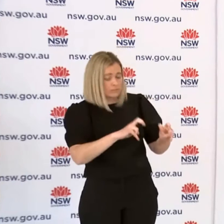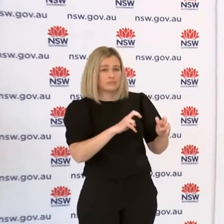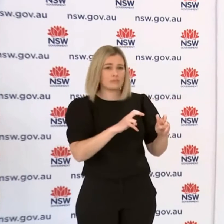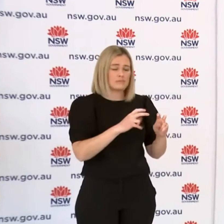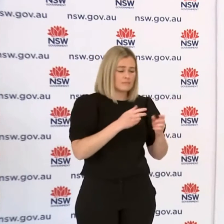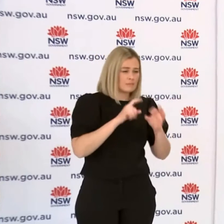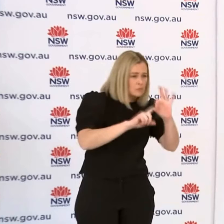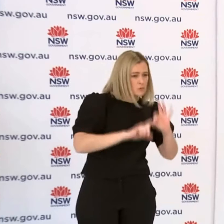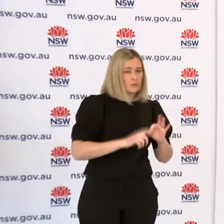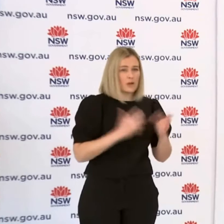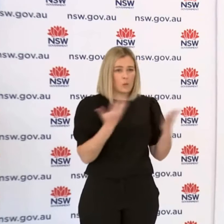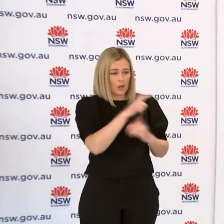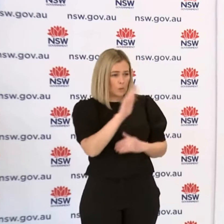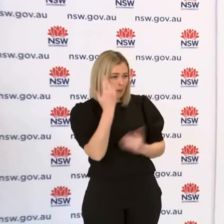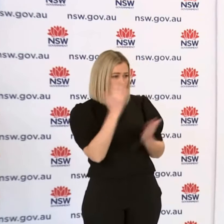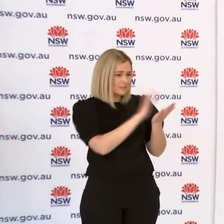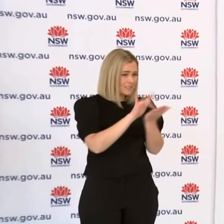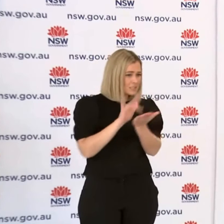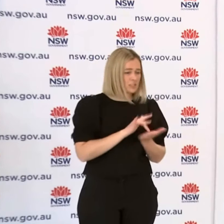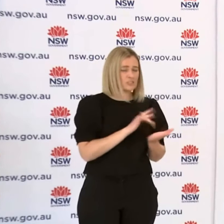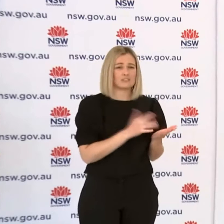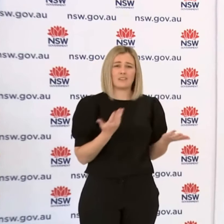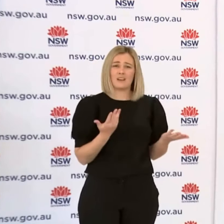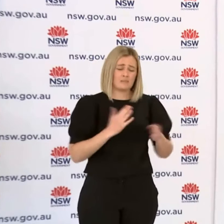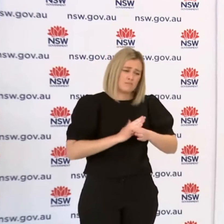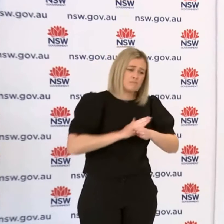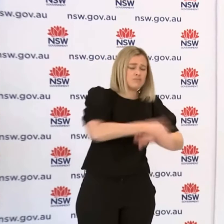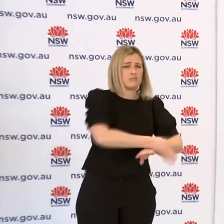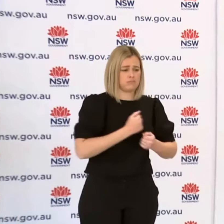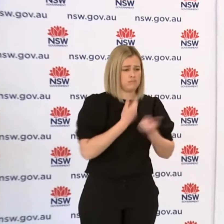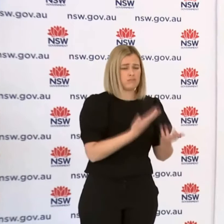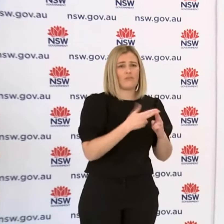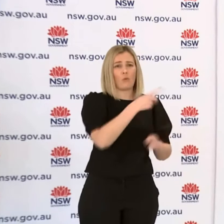to the community, it's not fair to yourself, it's not fair to anybody.